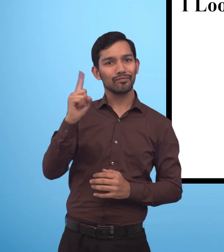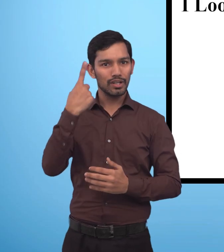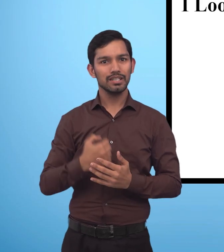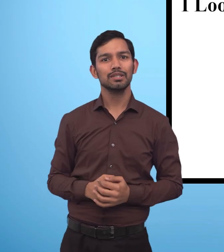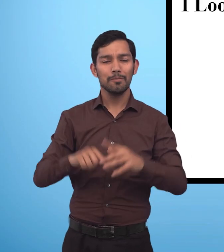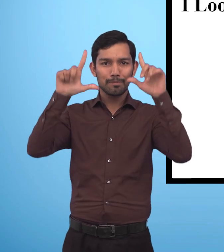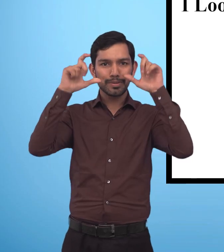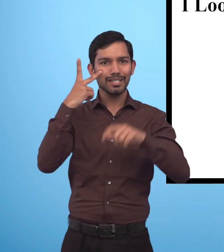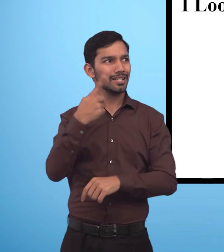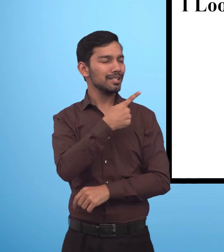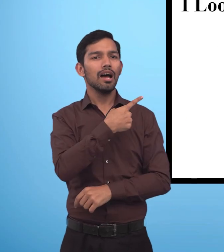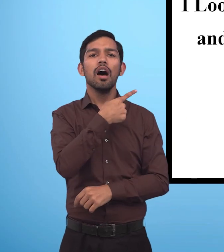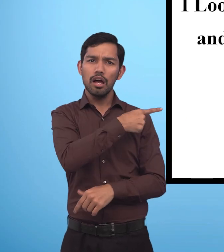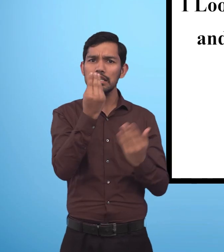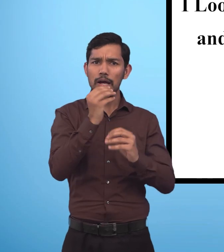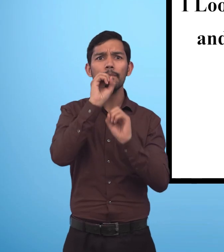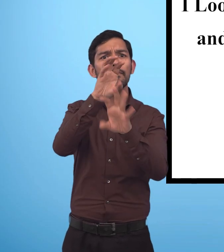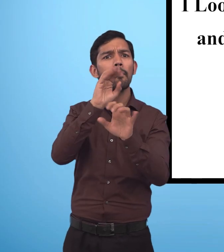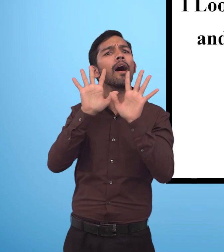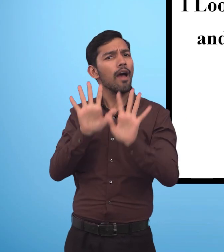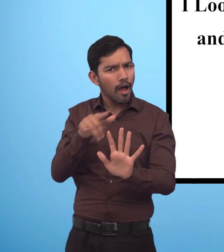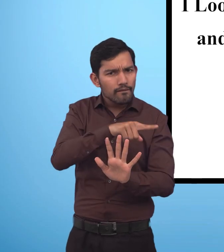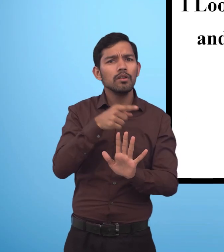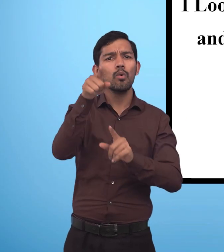Look at the given picture and information.